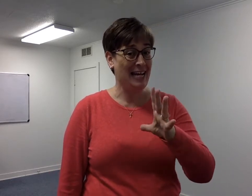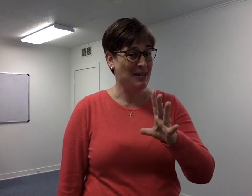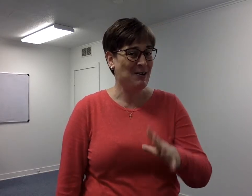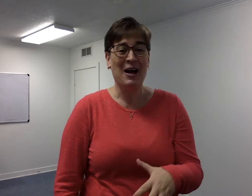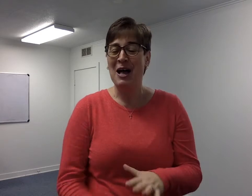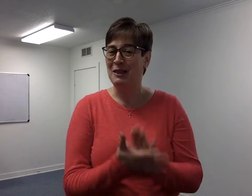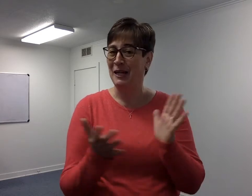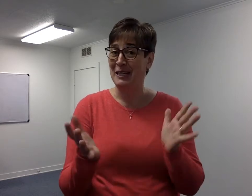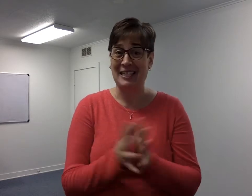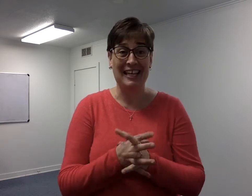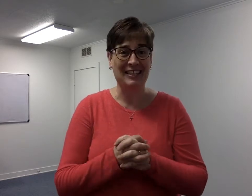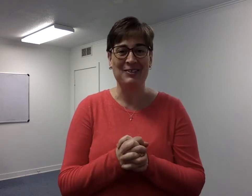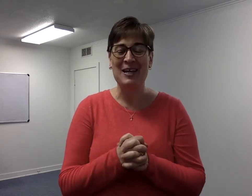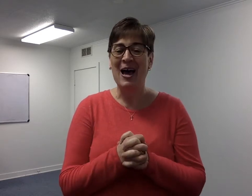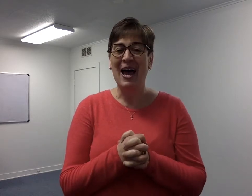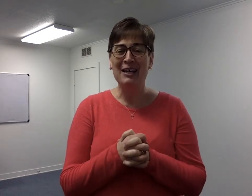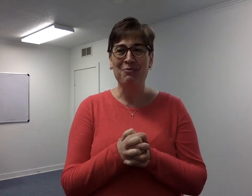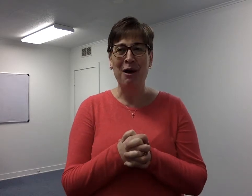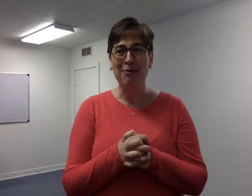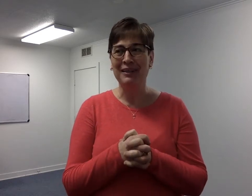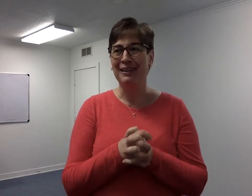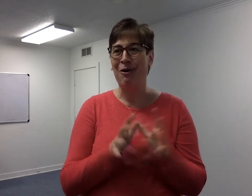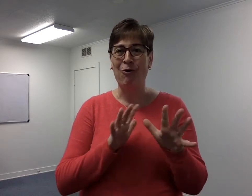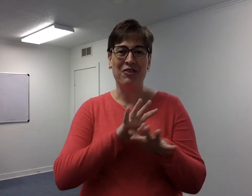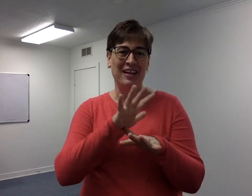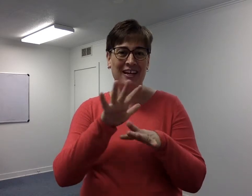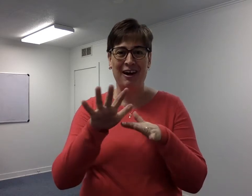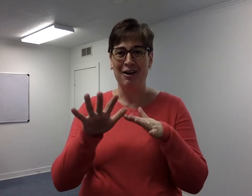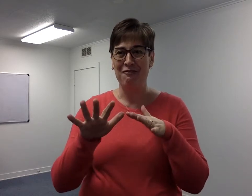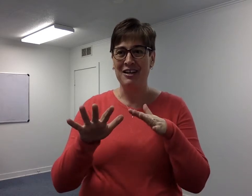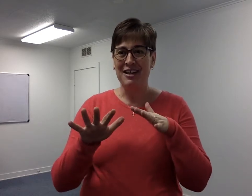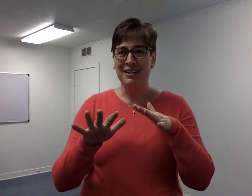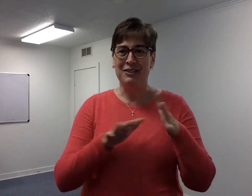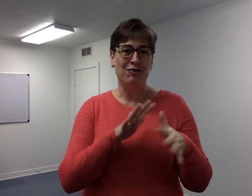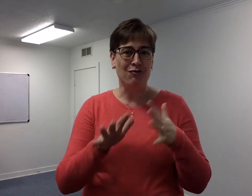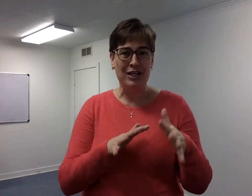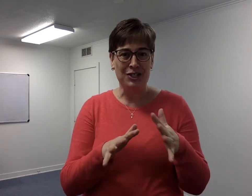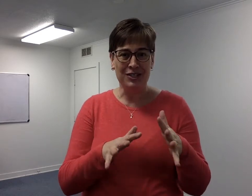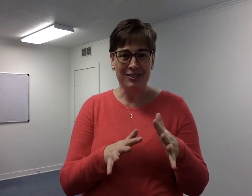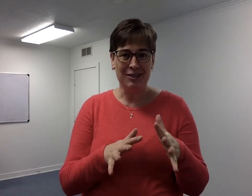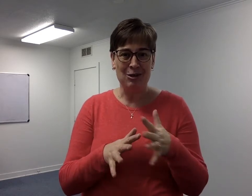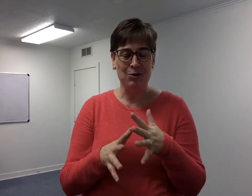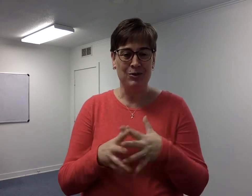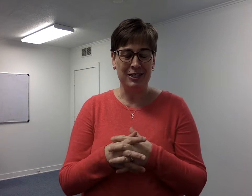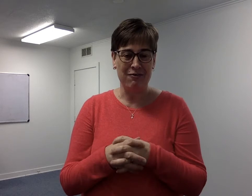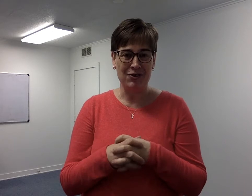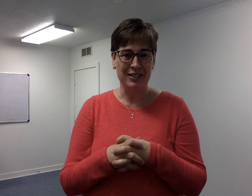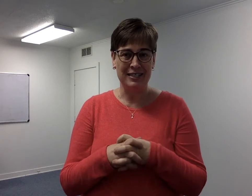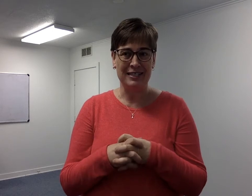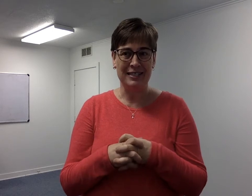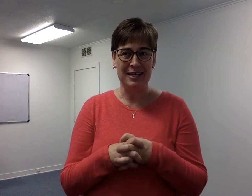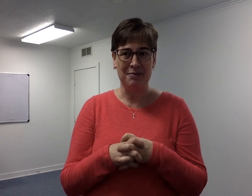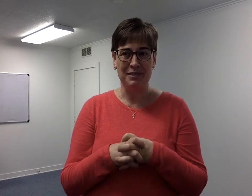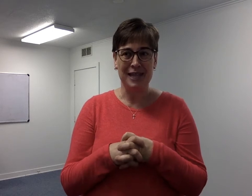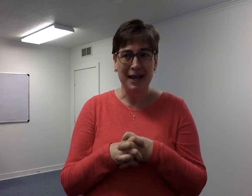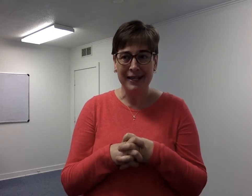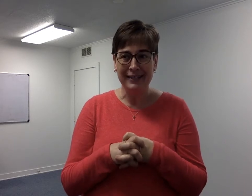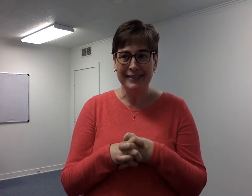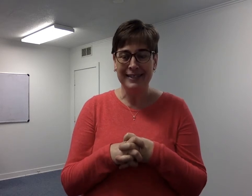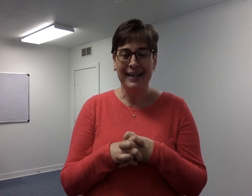here. Like I said, it's probably the whole thing of different regions use different signs.